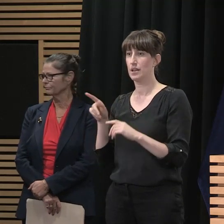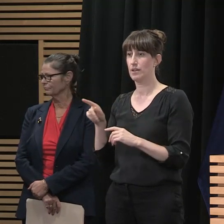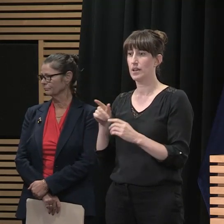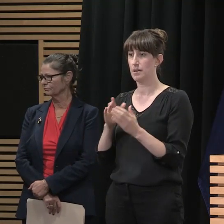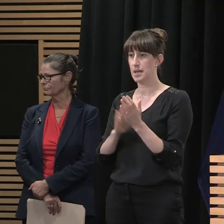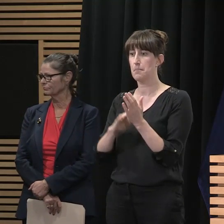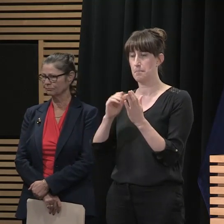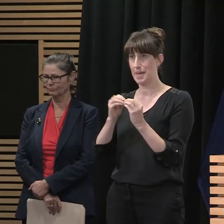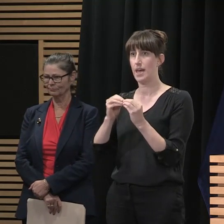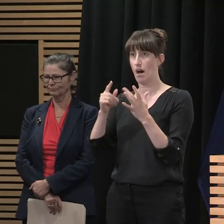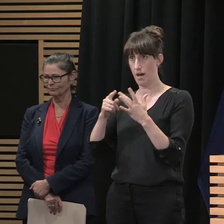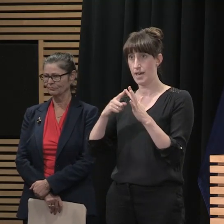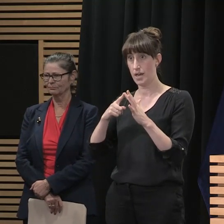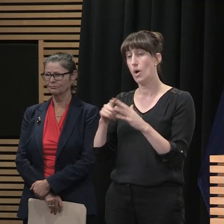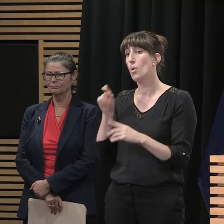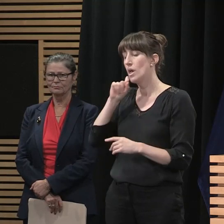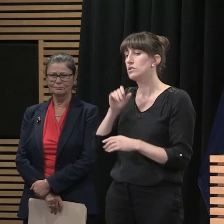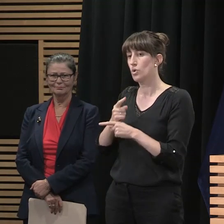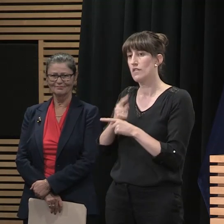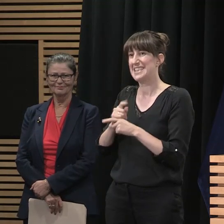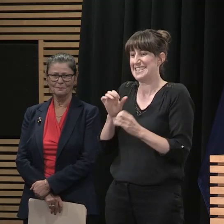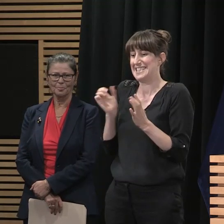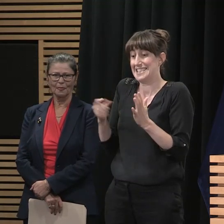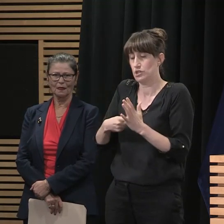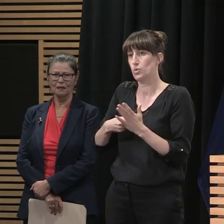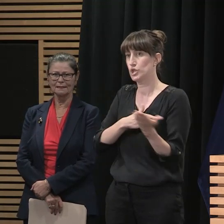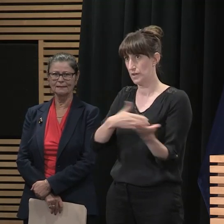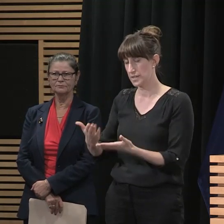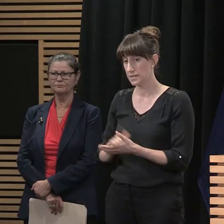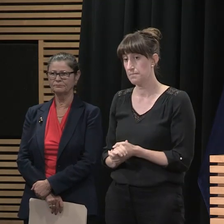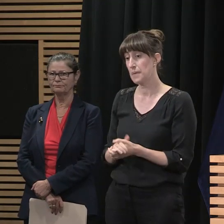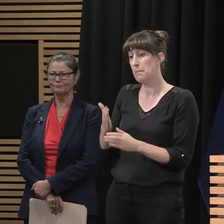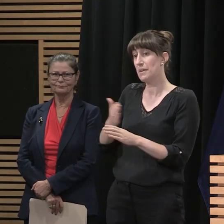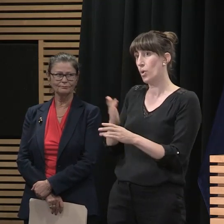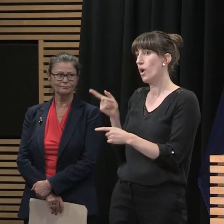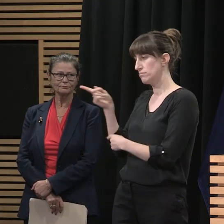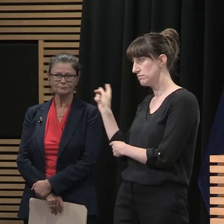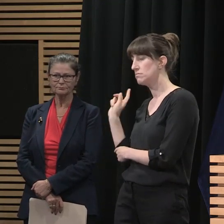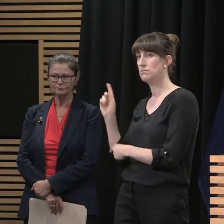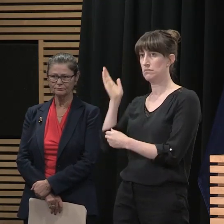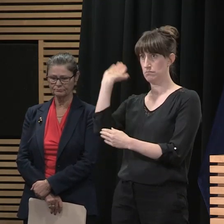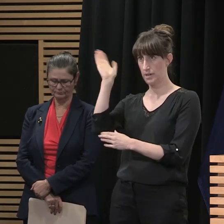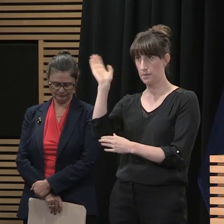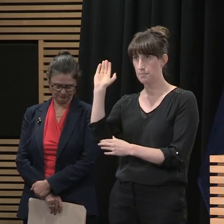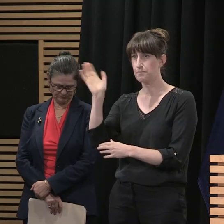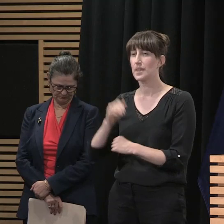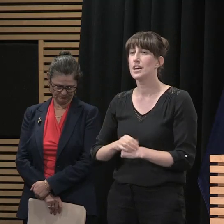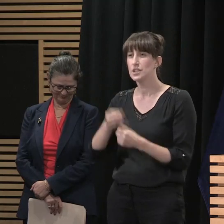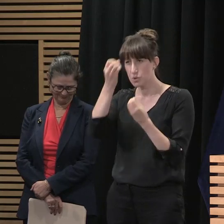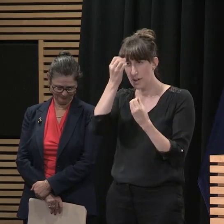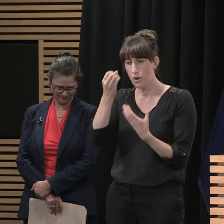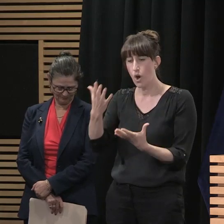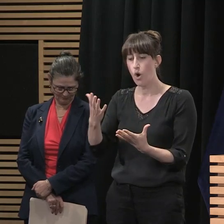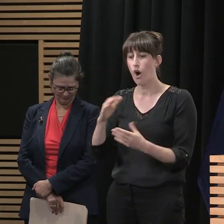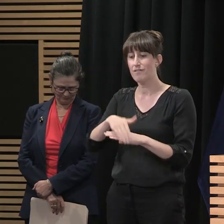services. Just before going to those, just to note that our response to this